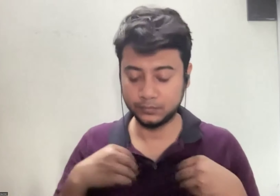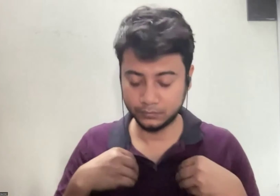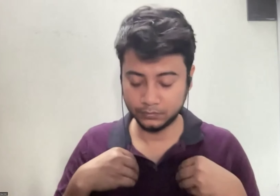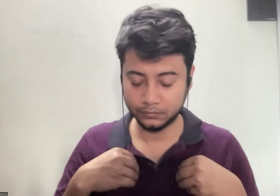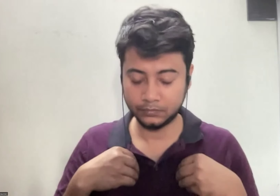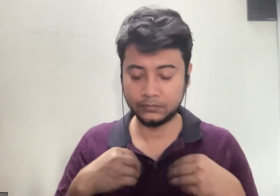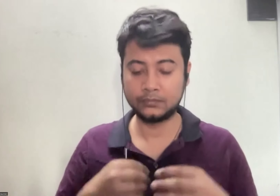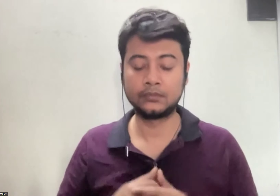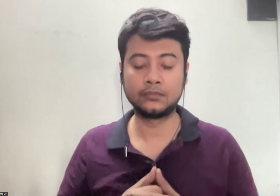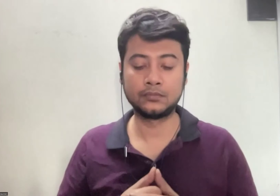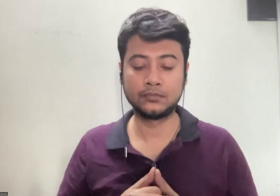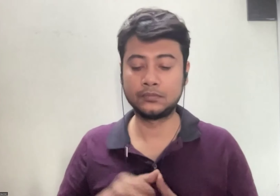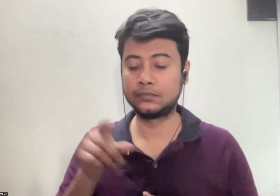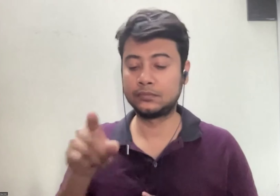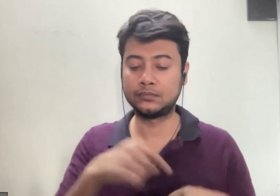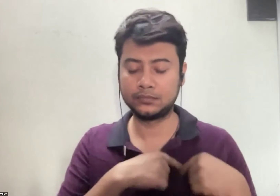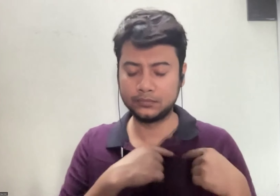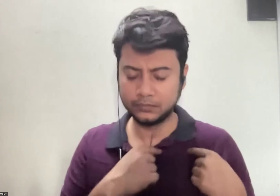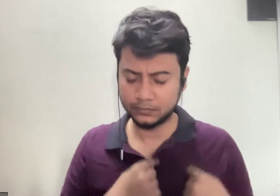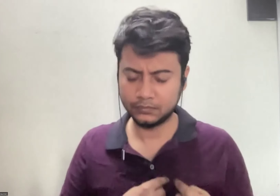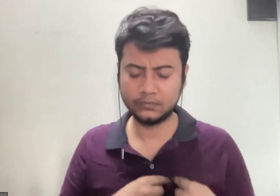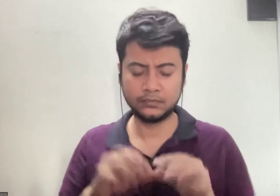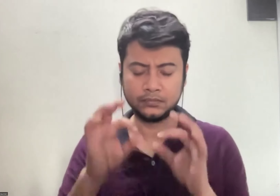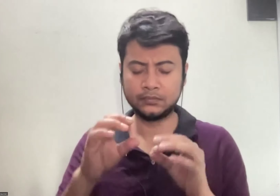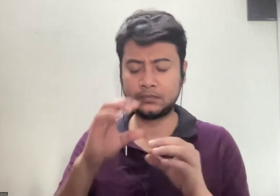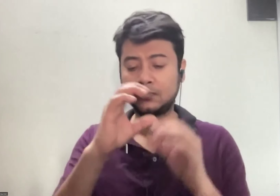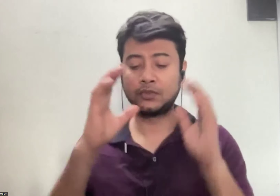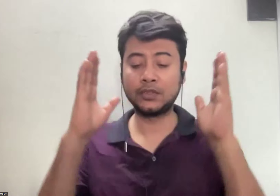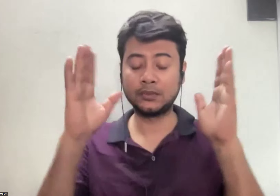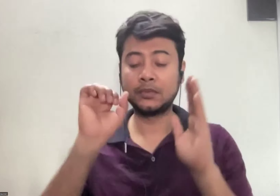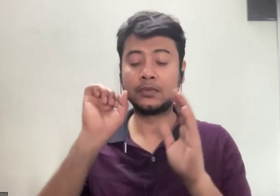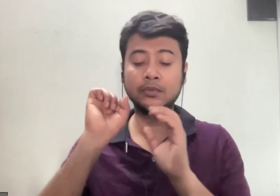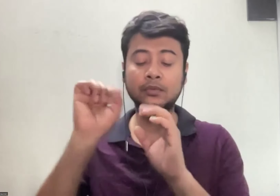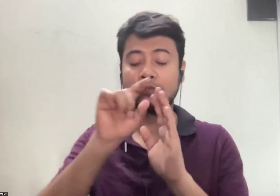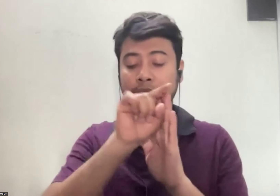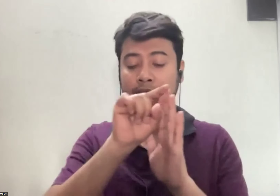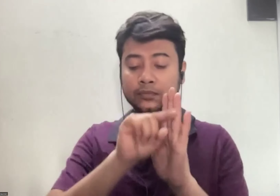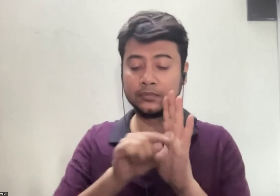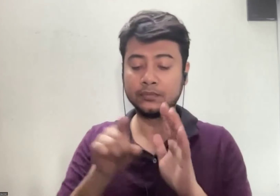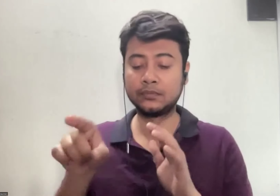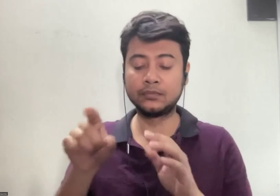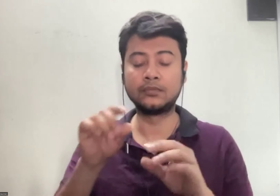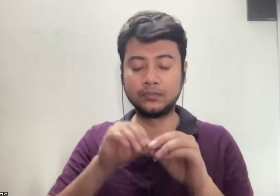You are kindly preaching the message of Lord Chaitanya and delivering the Western countries.